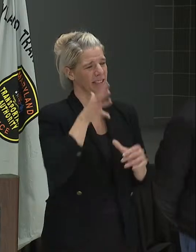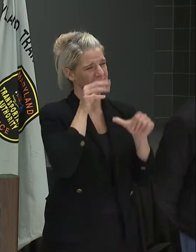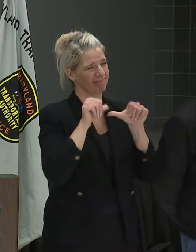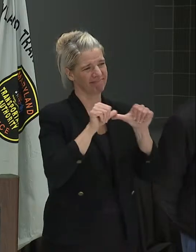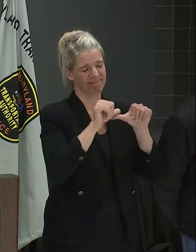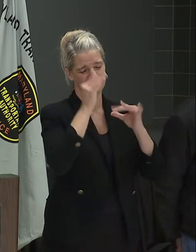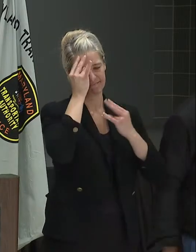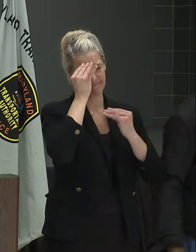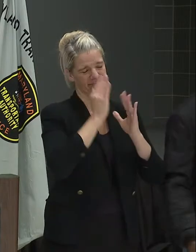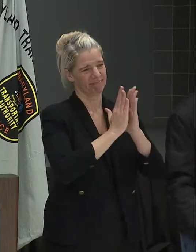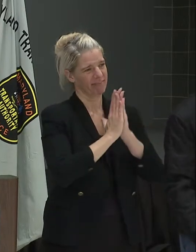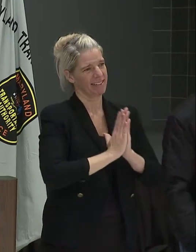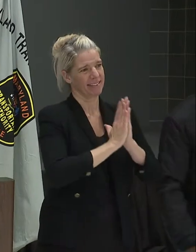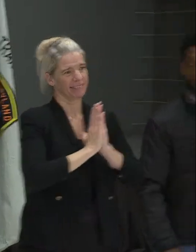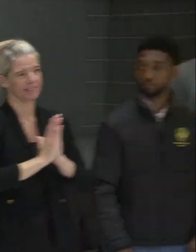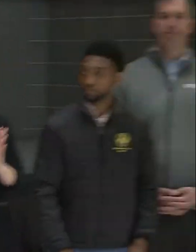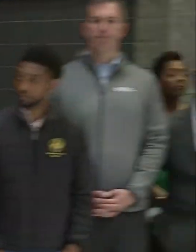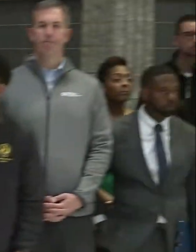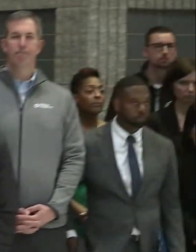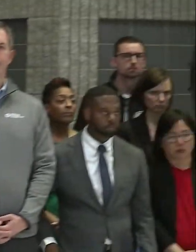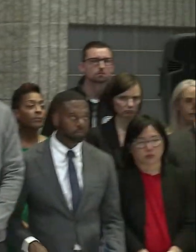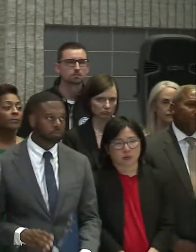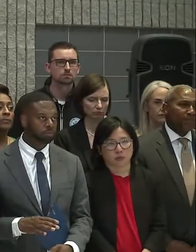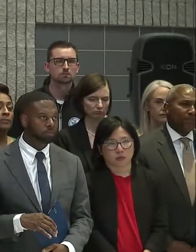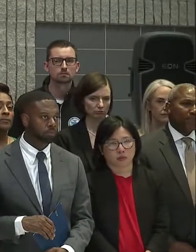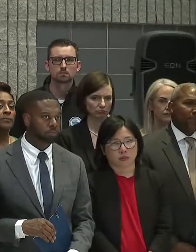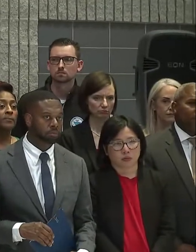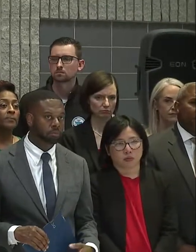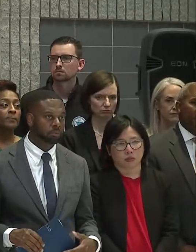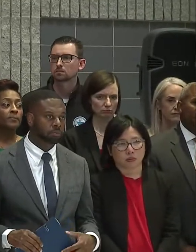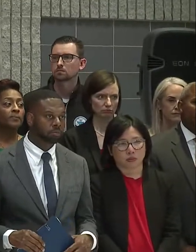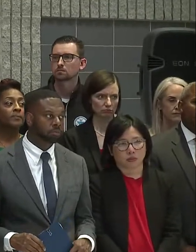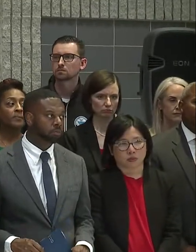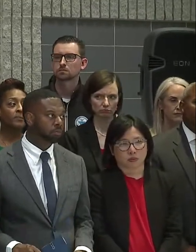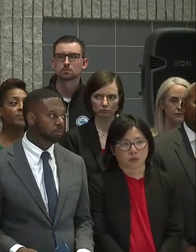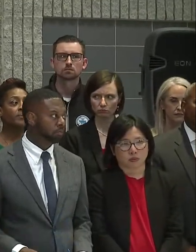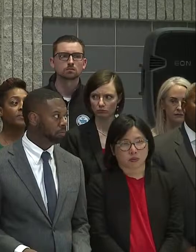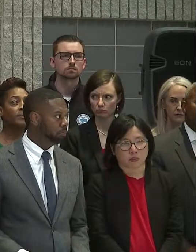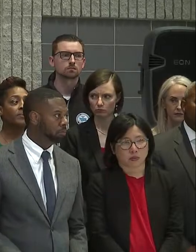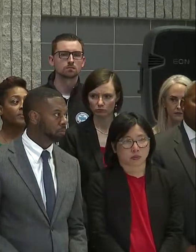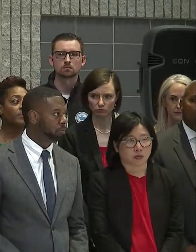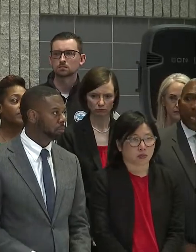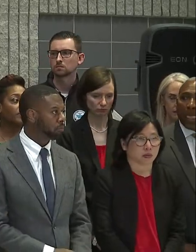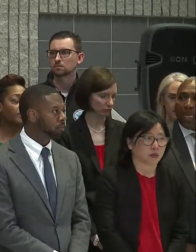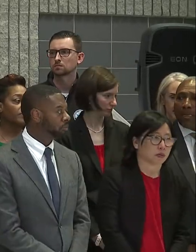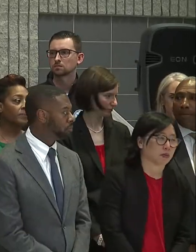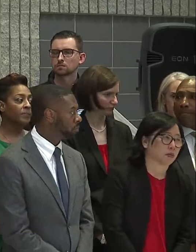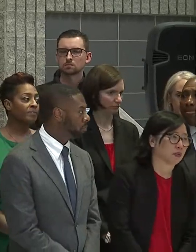Thank you all. Thanks, guys.